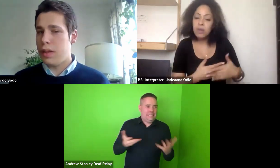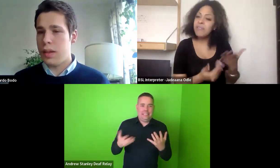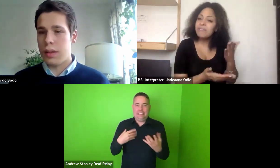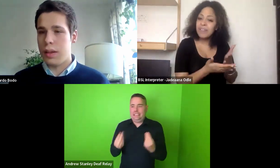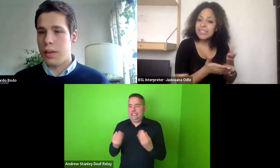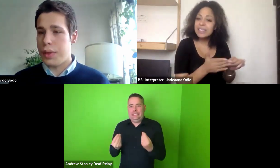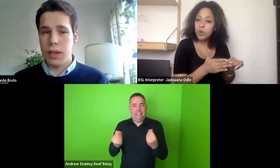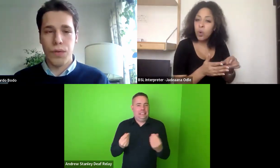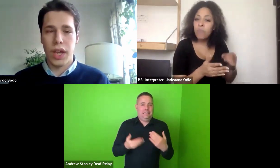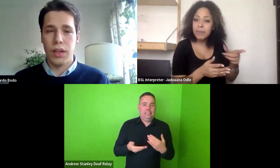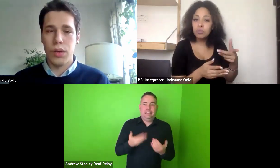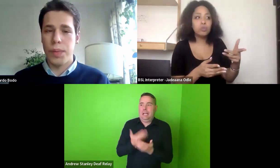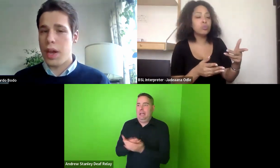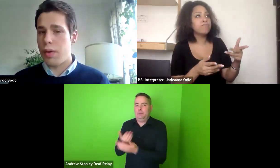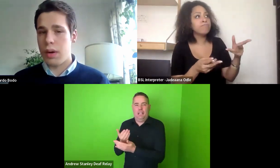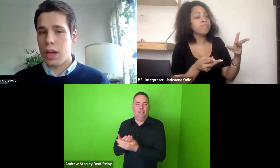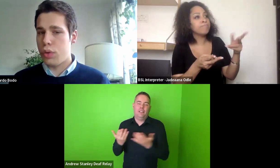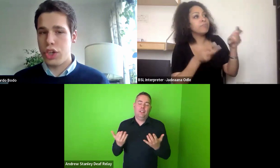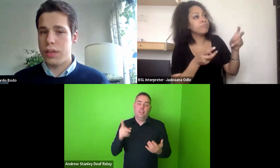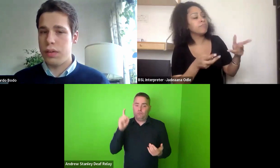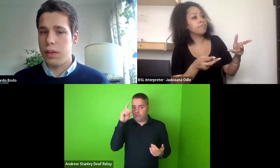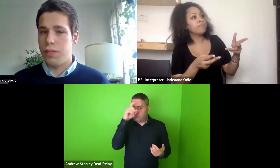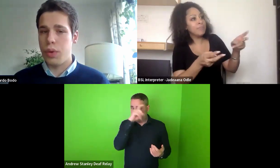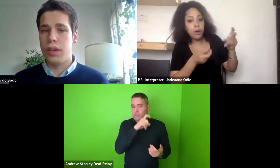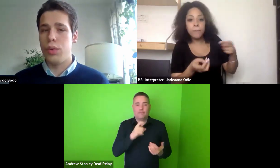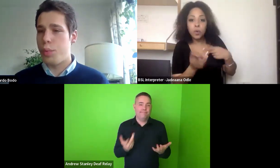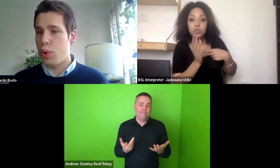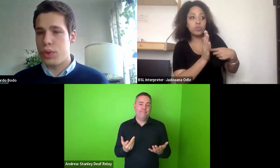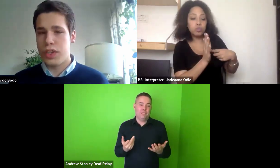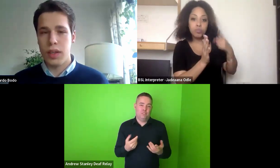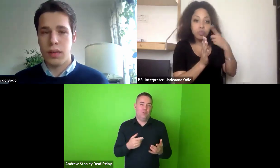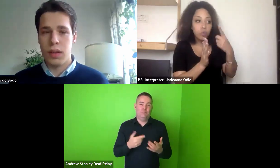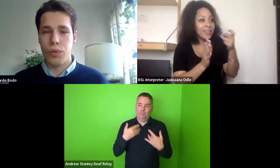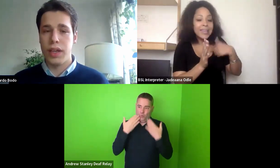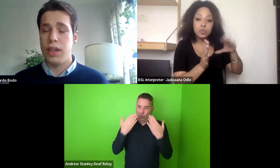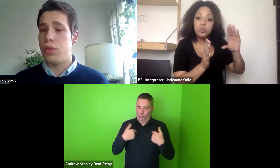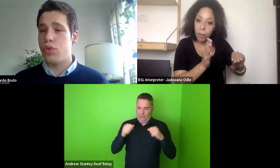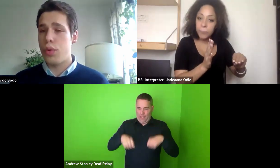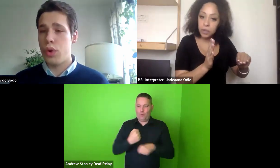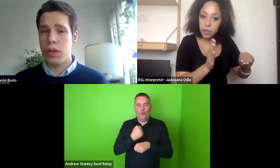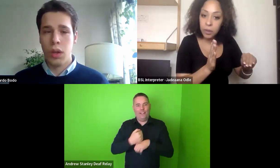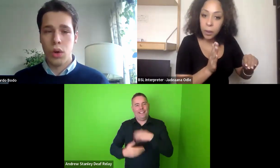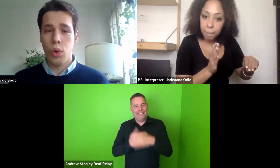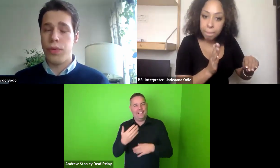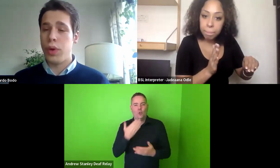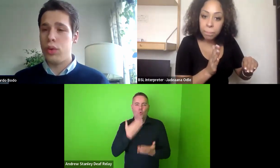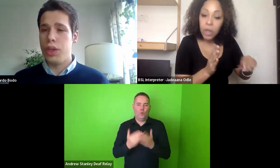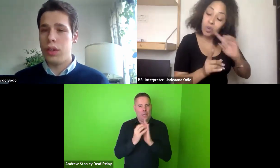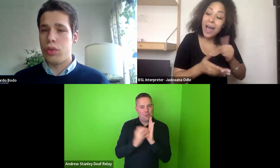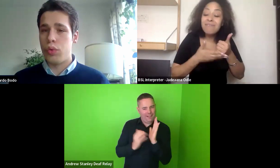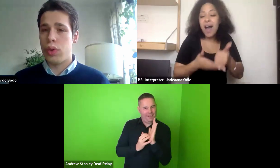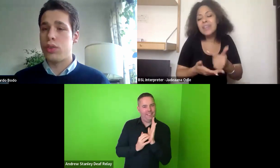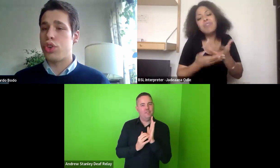into a bin, think if you can repair an object, if you can repurposing it, if you can give it to someone, or if